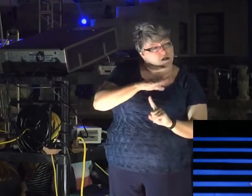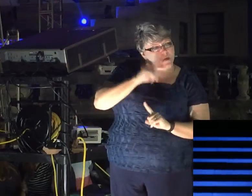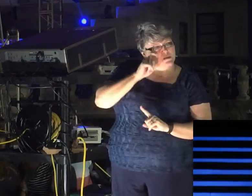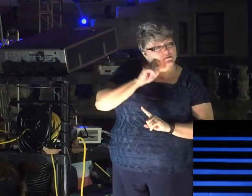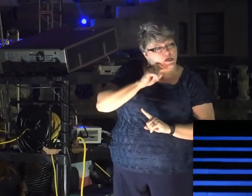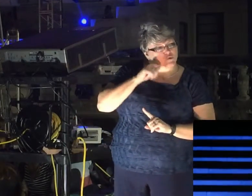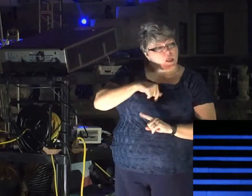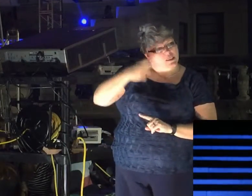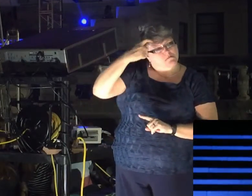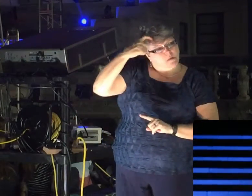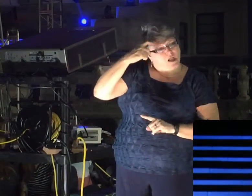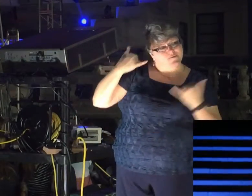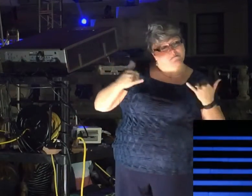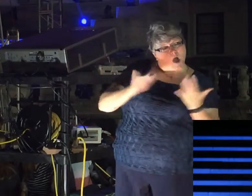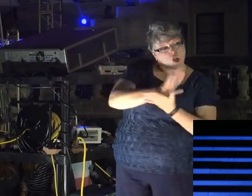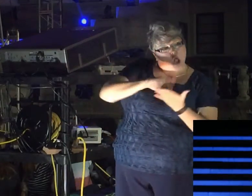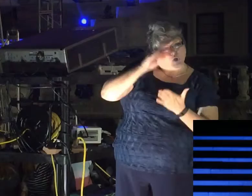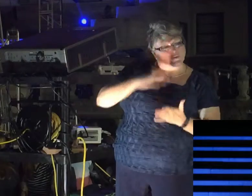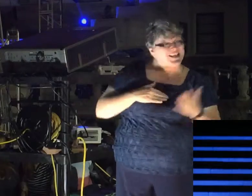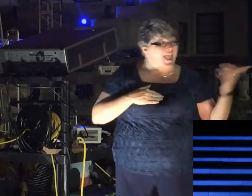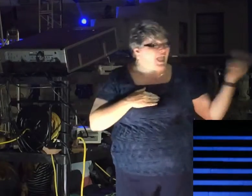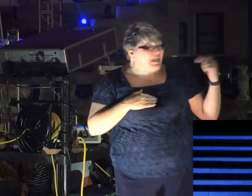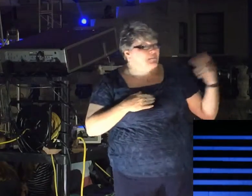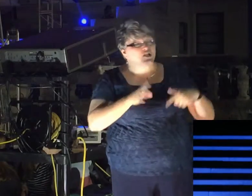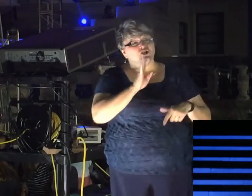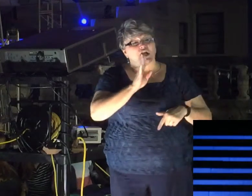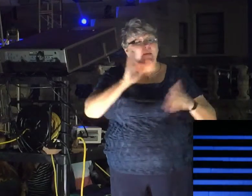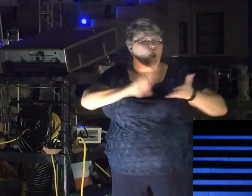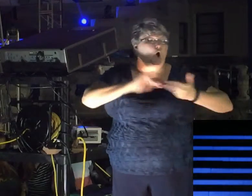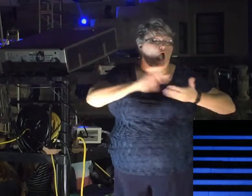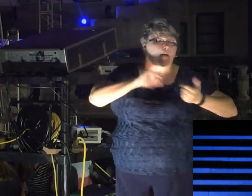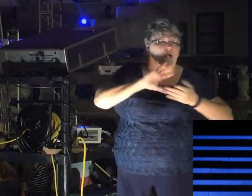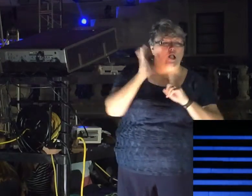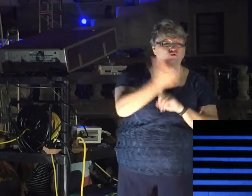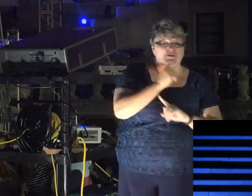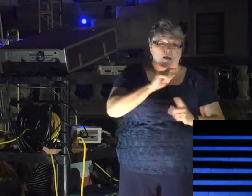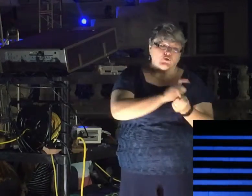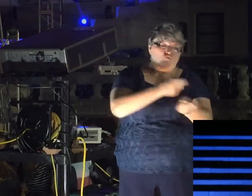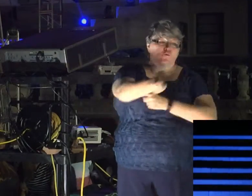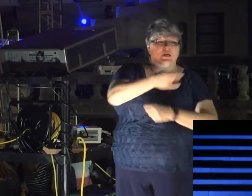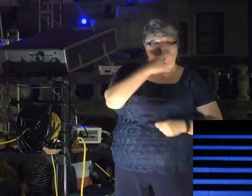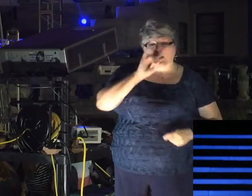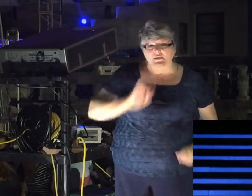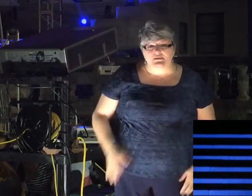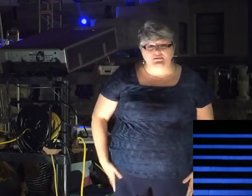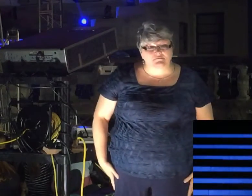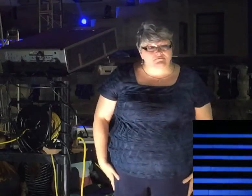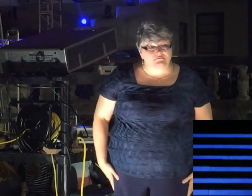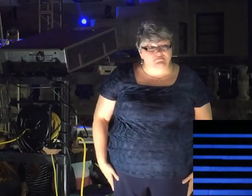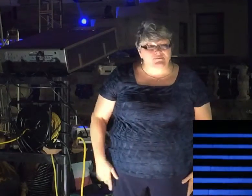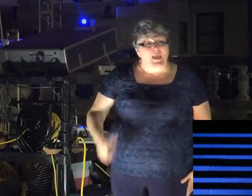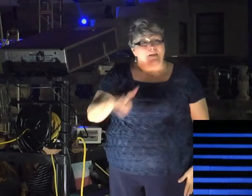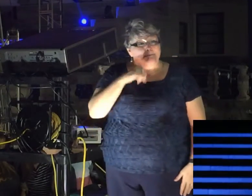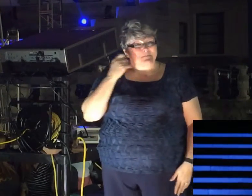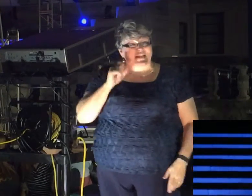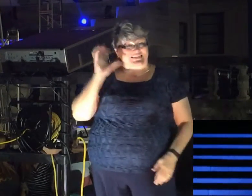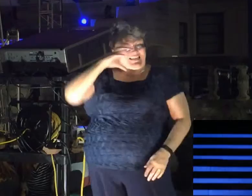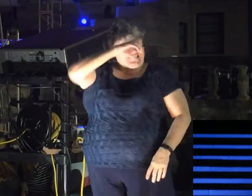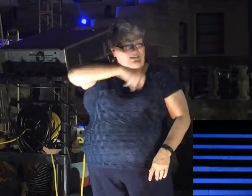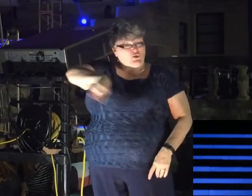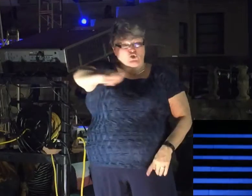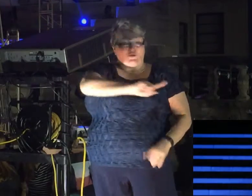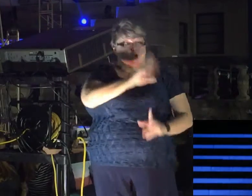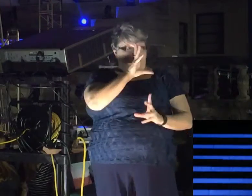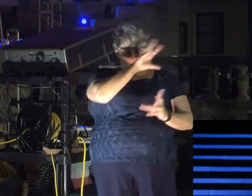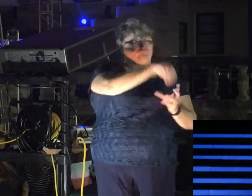can you come talk about sexuality in the mind of the modern college student? They say, hey, can you come talk about hookup culture and how it's ruining our kids? Because